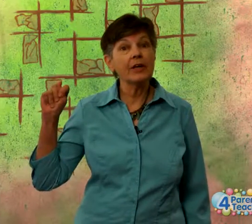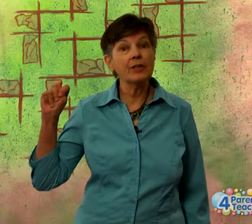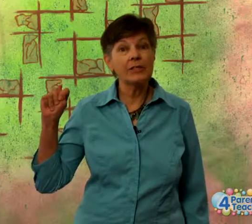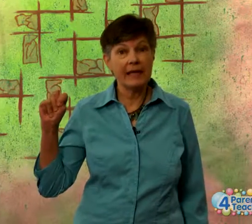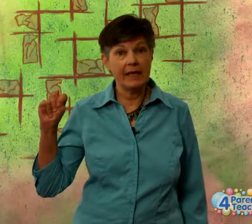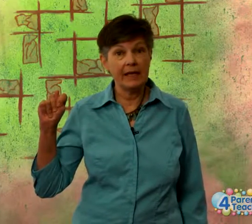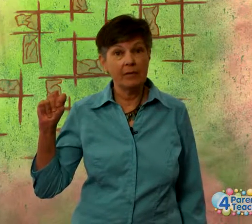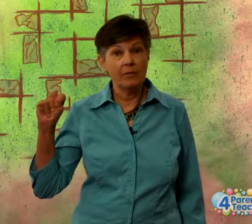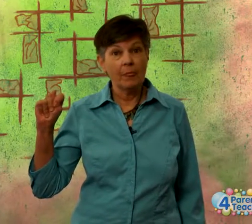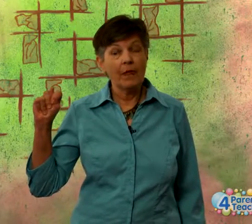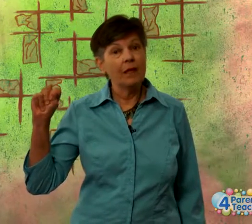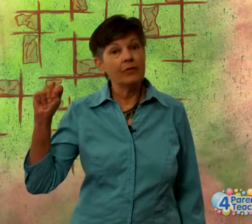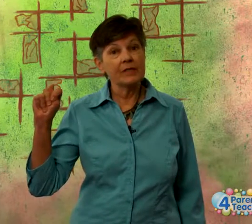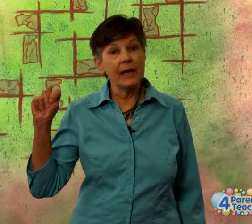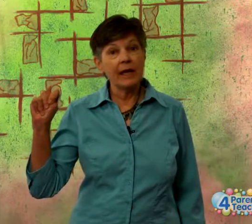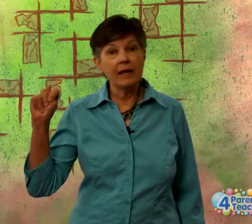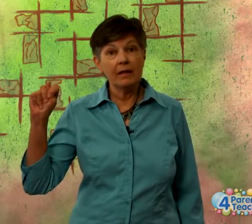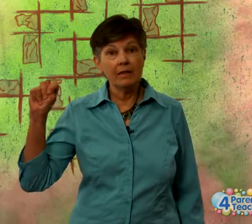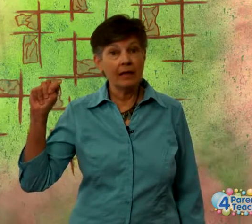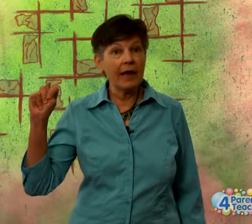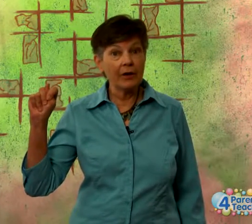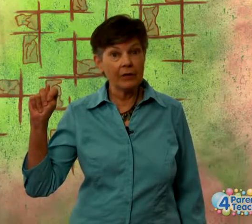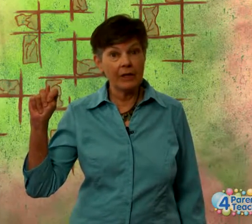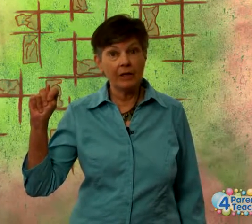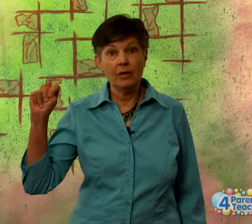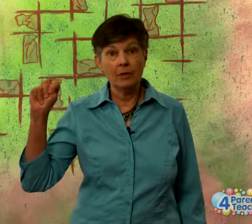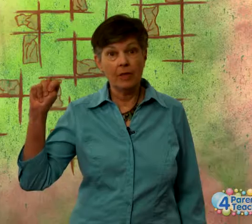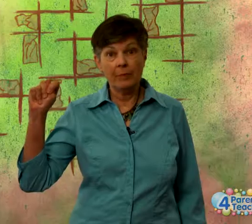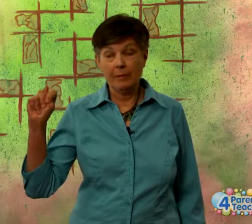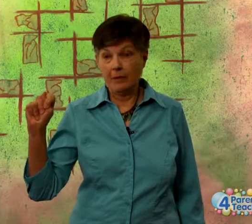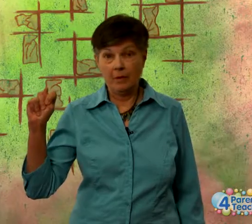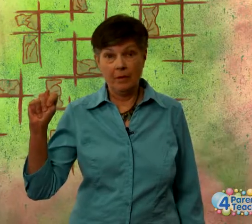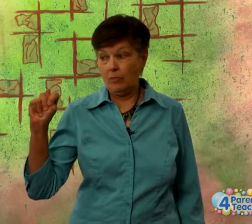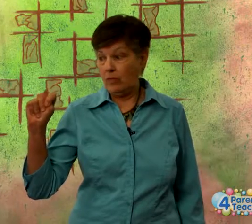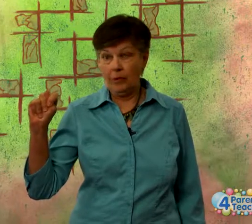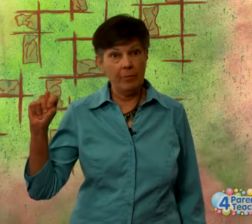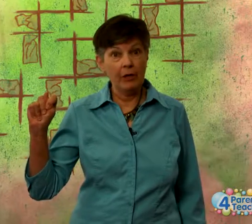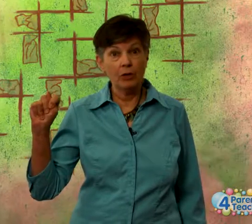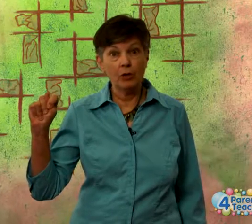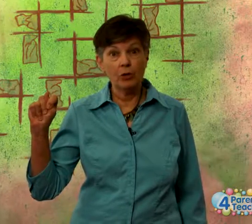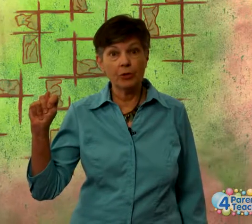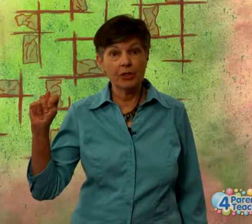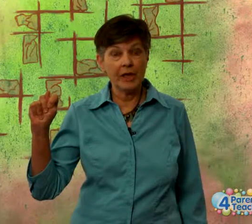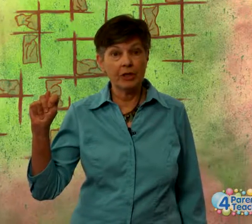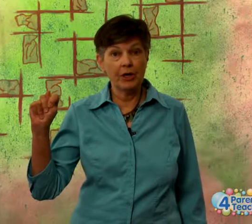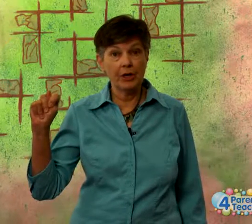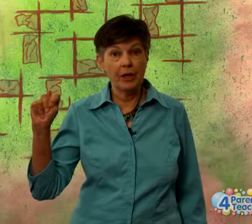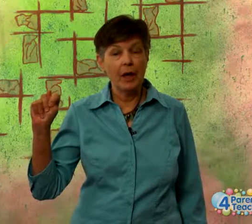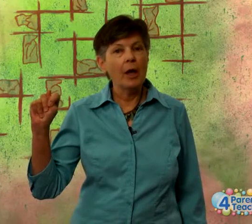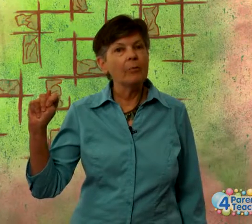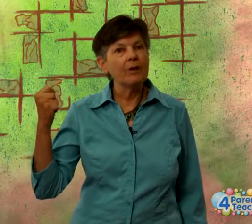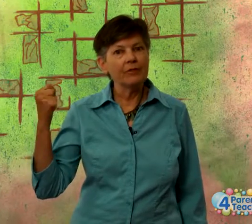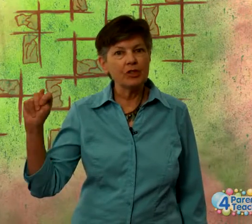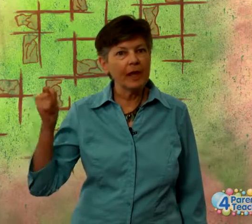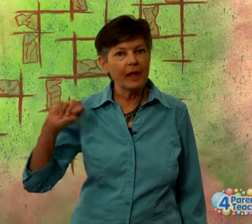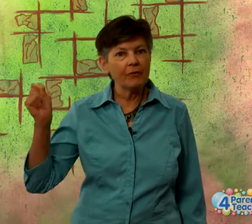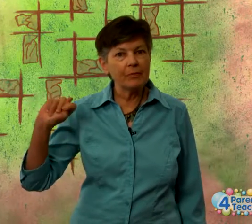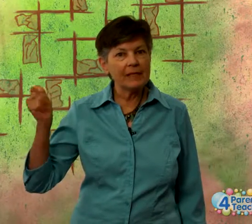letter T. If you're signing the letter T, you keep it by your shoulder stationary. But if you shake it from side